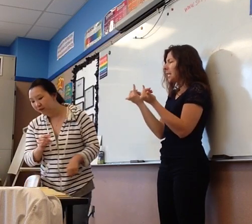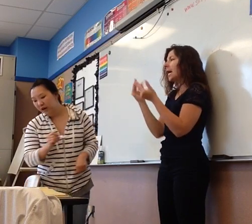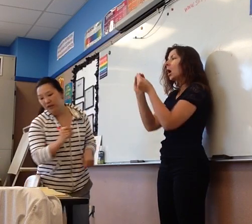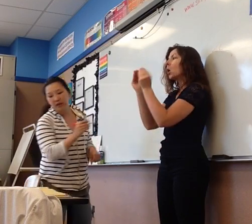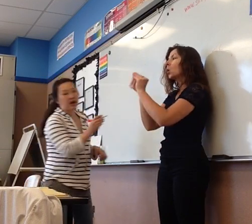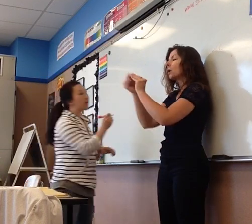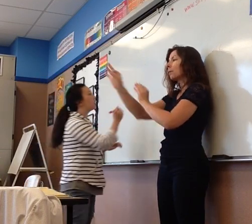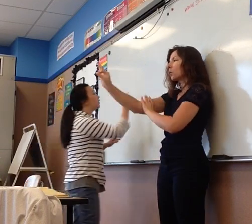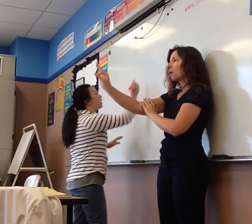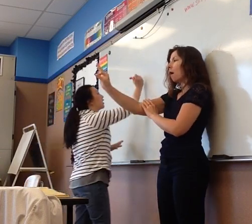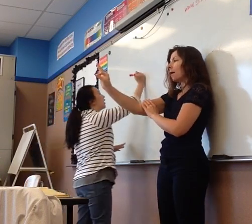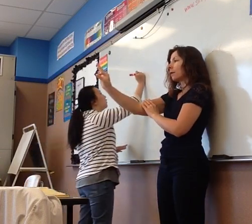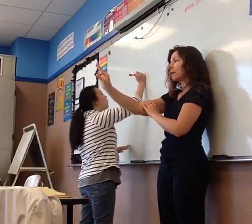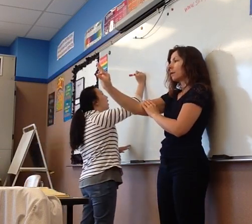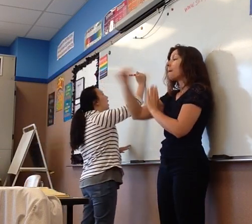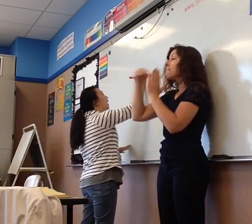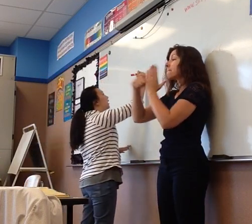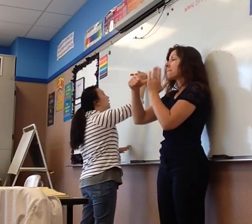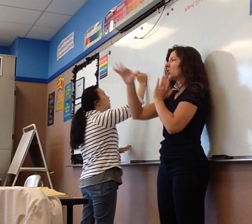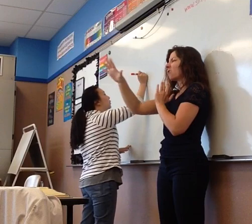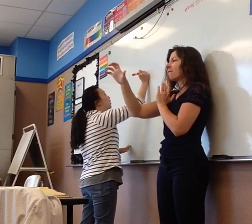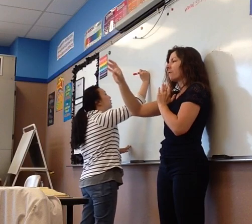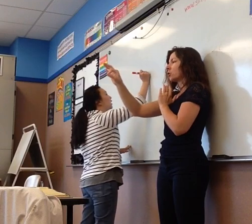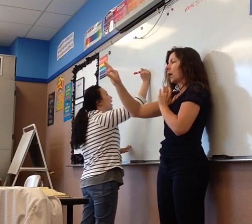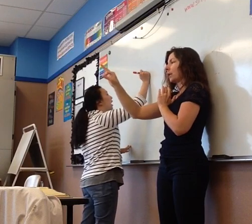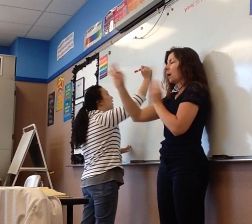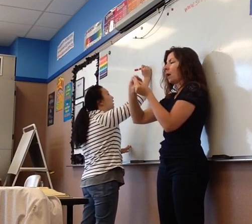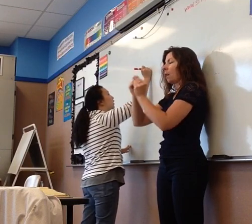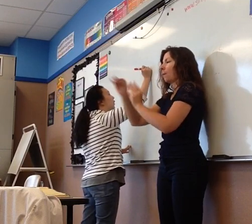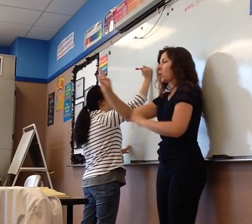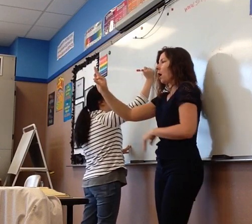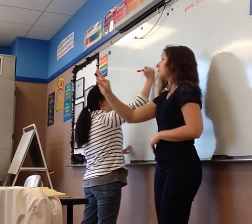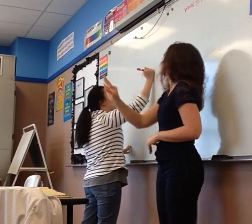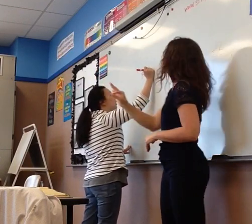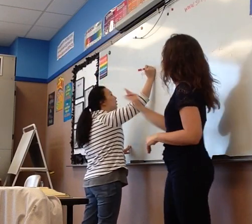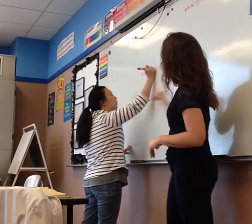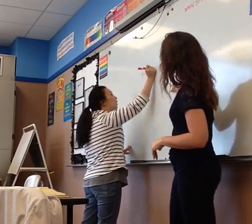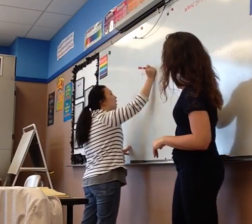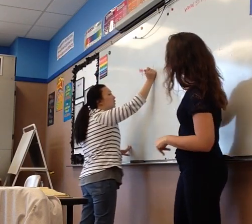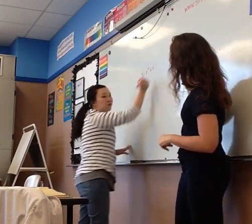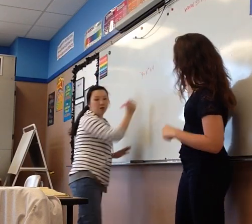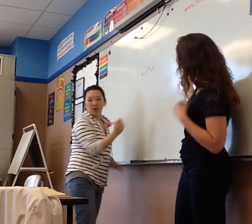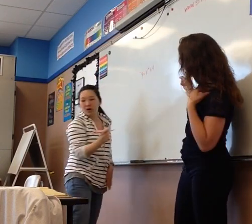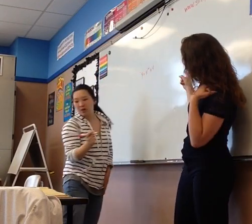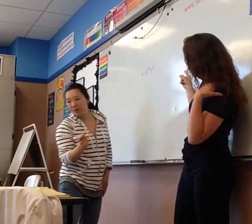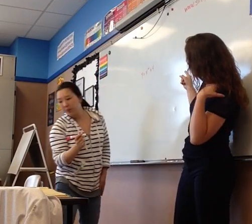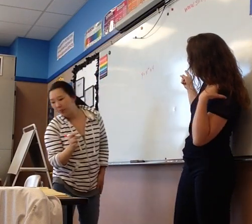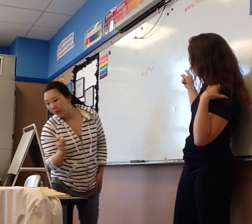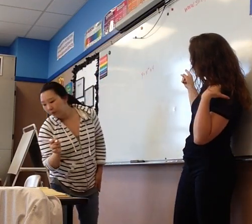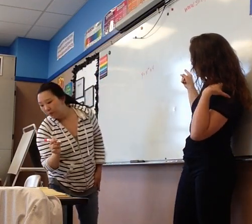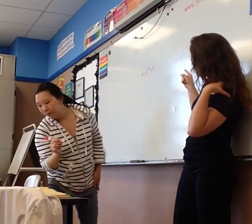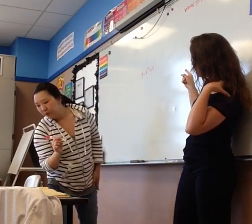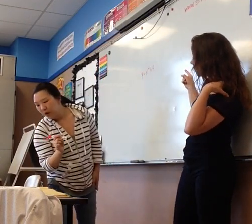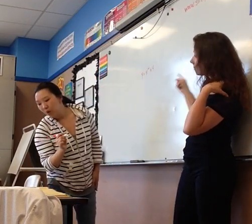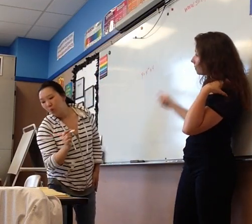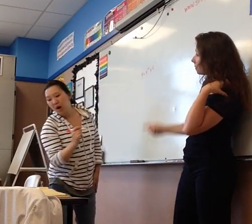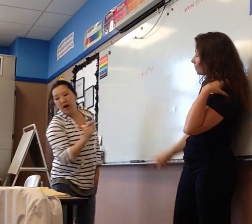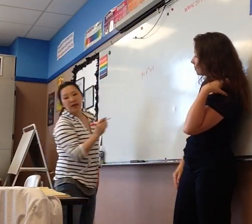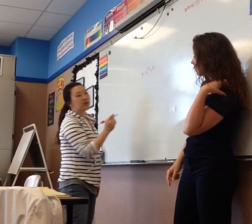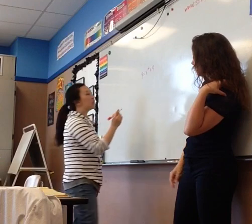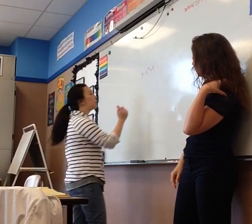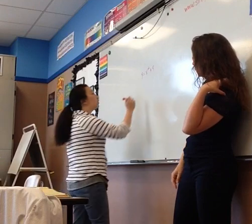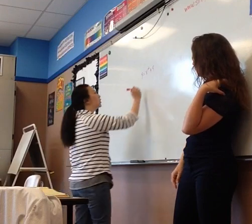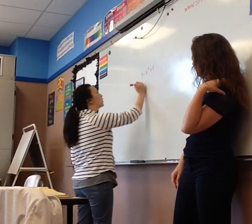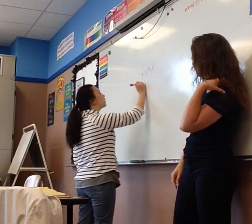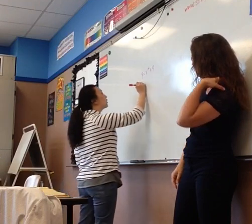on 599. They have y equals x squared plus 4,